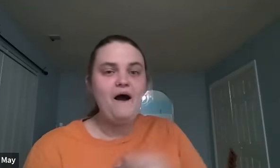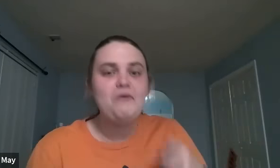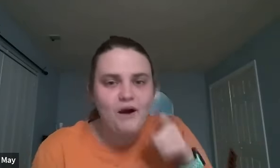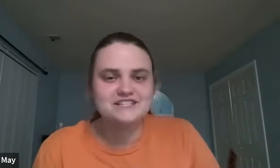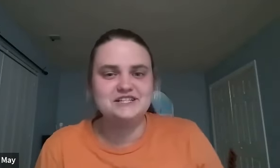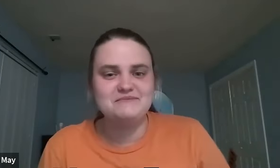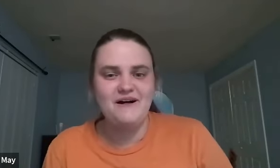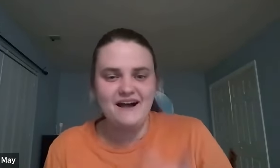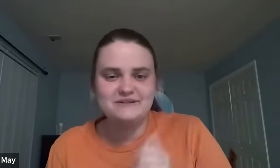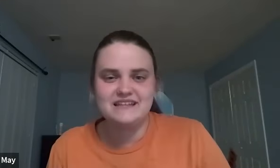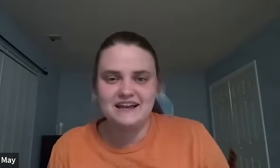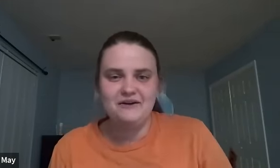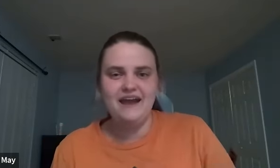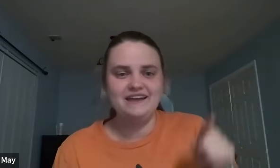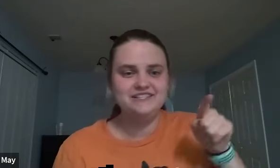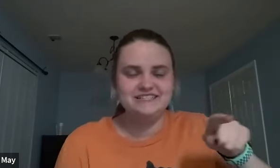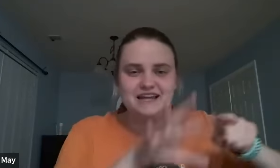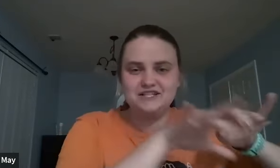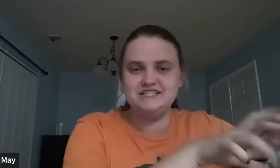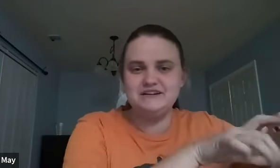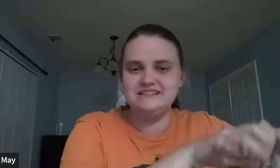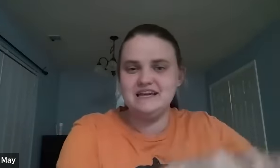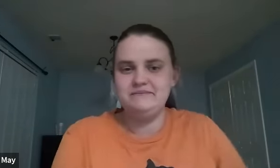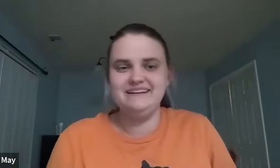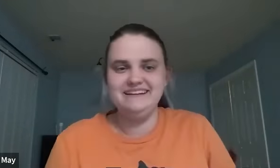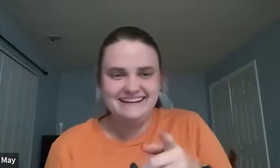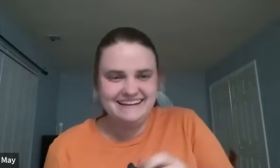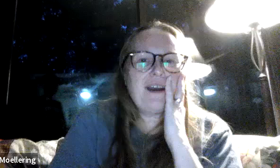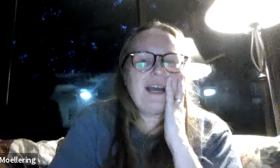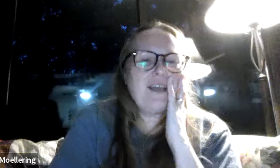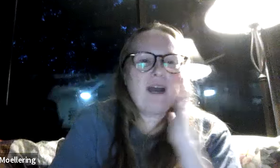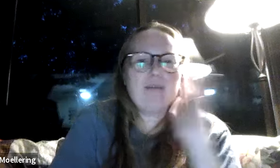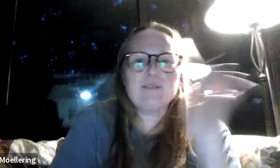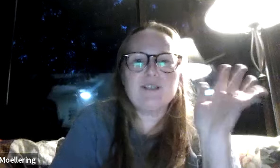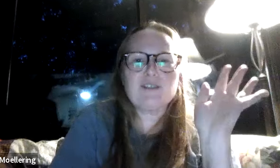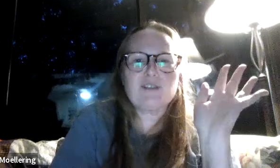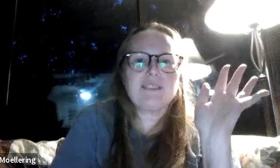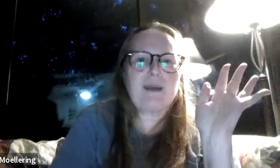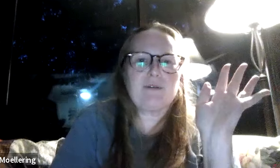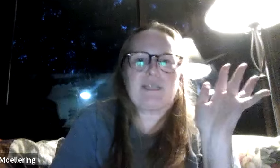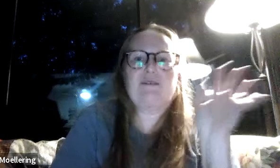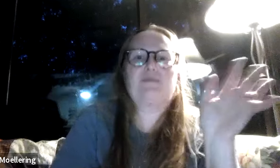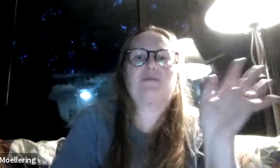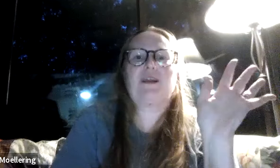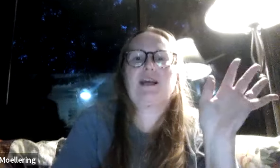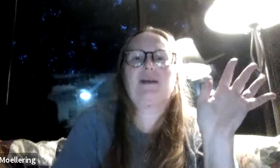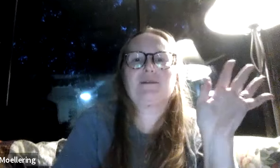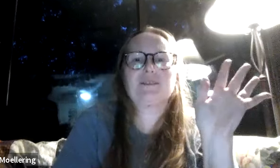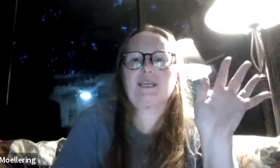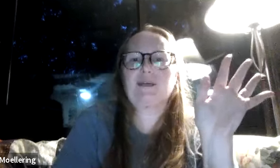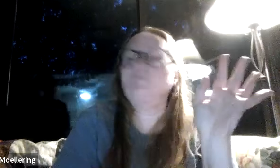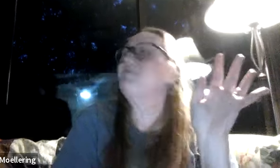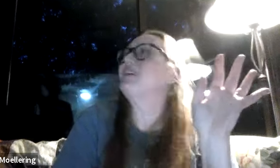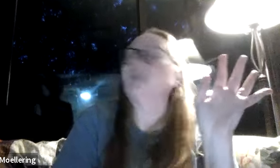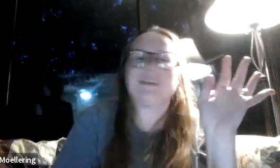I watched them all. I was like, okay, she's on the typing. I know. I'm too distracted by raccoons right now. I really am.